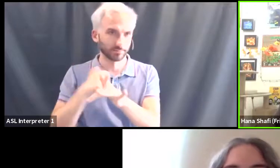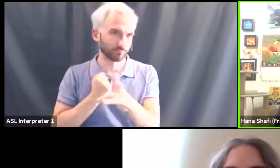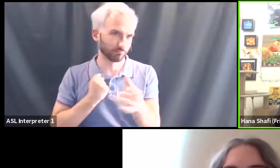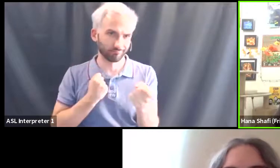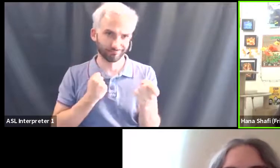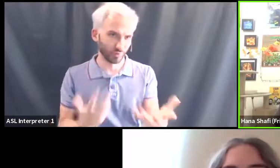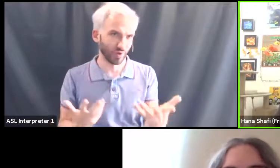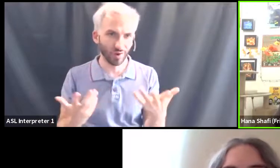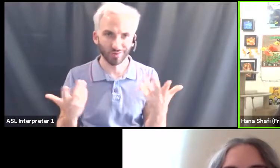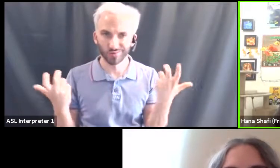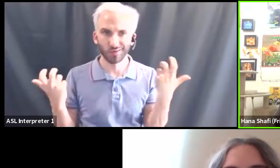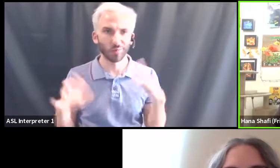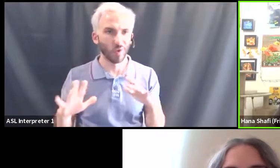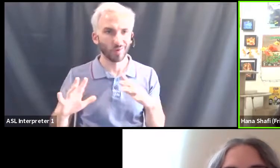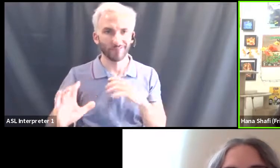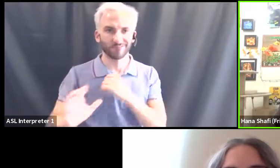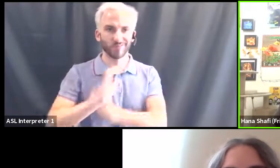to,